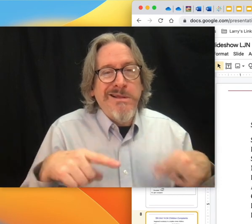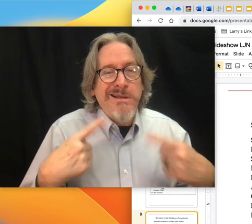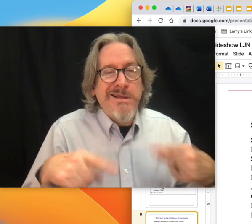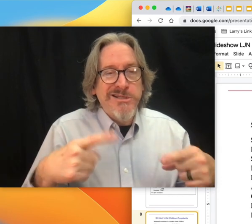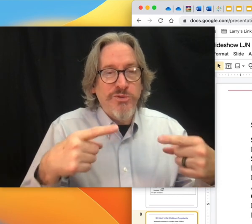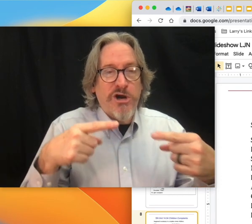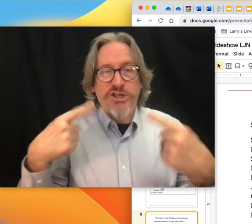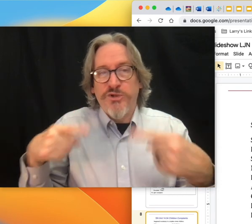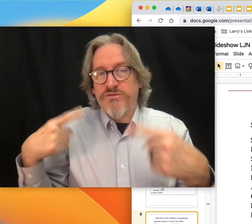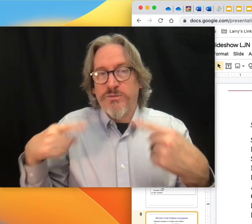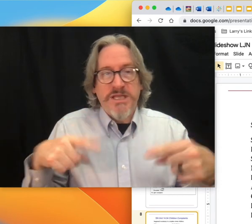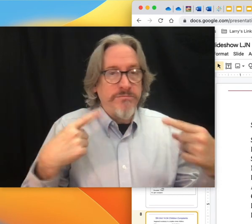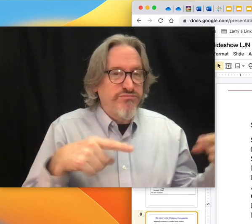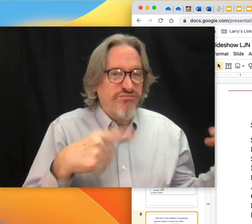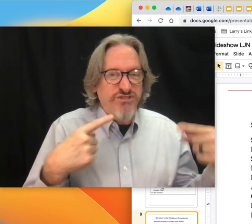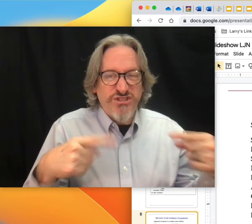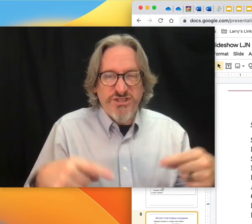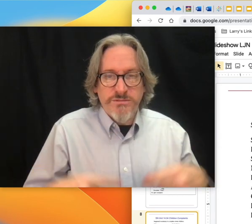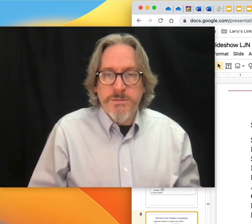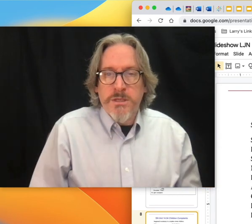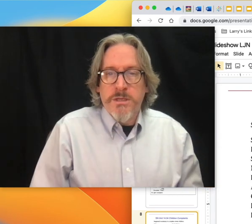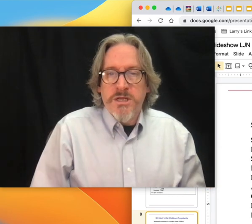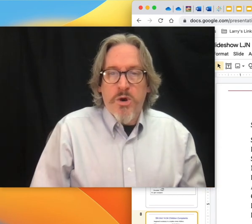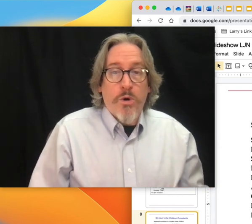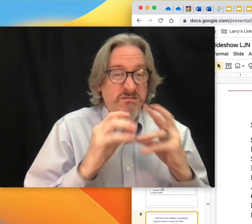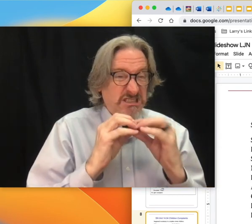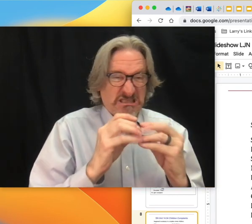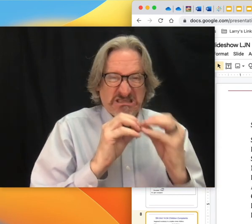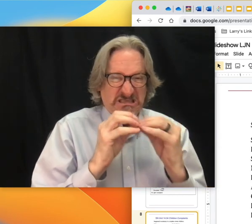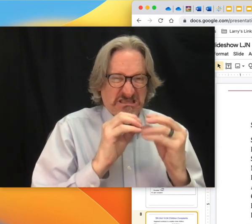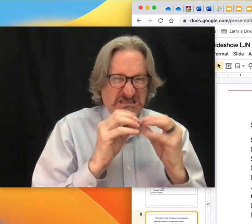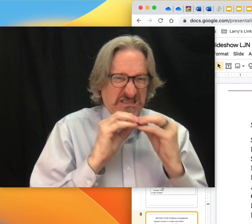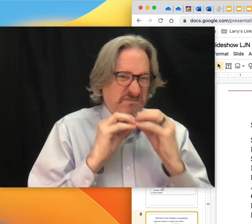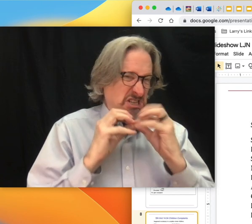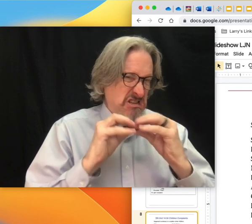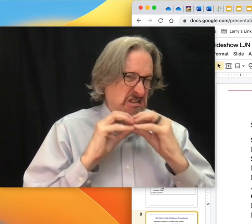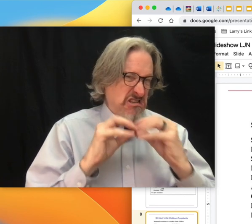quarrel, to argue verbally, or